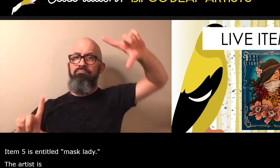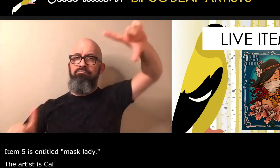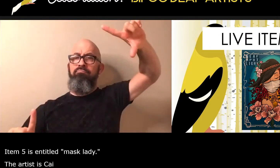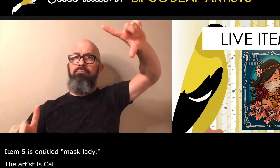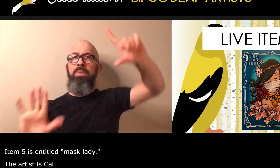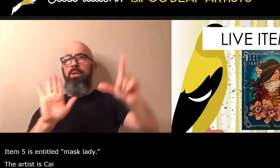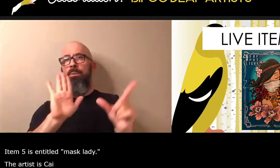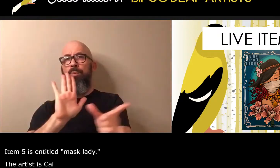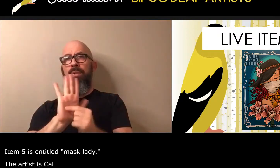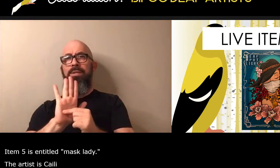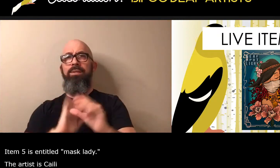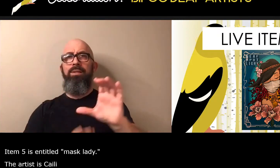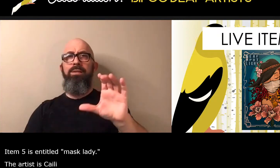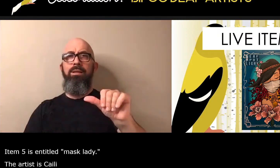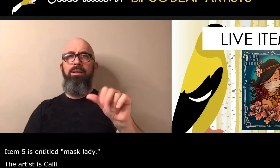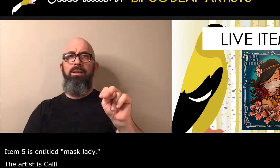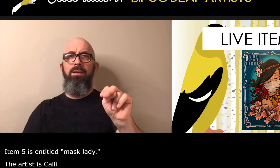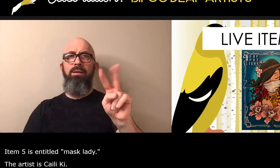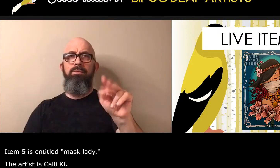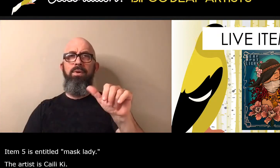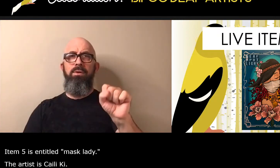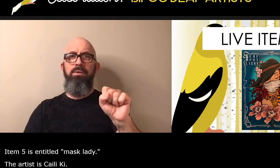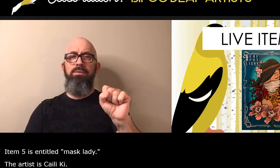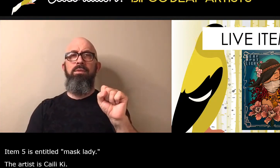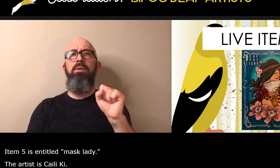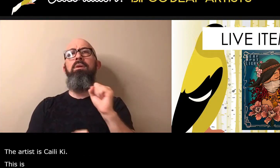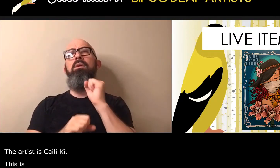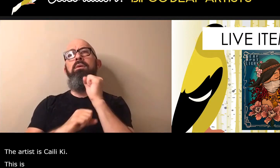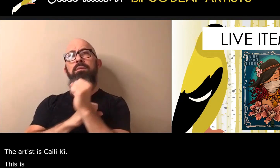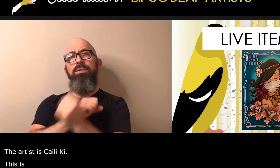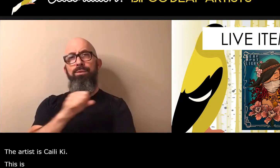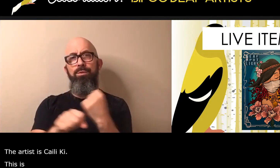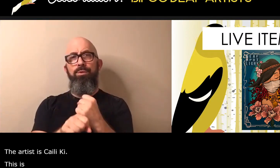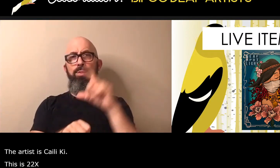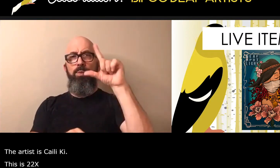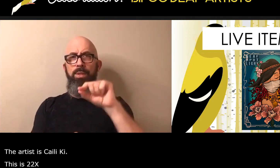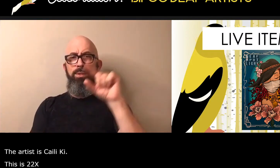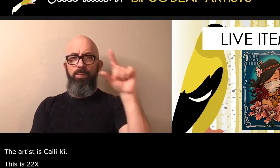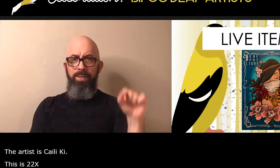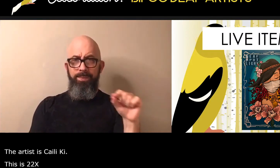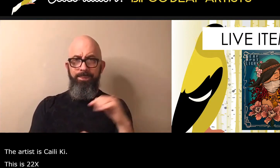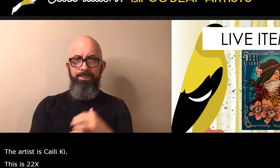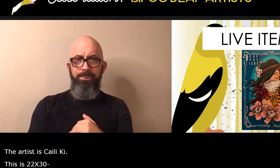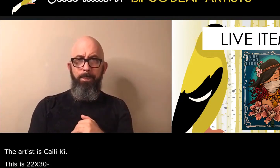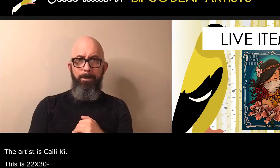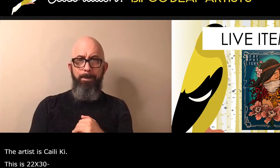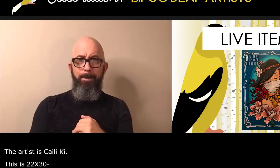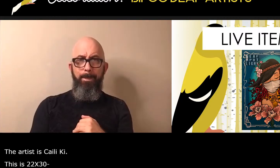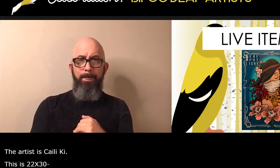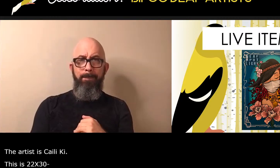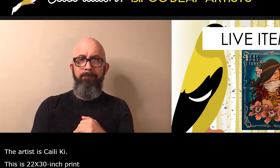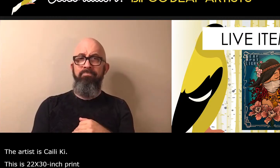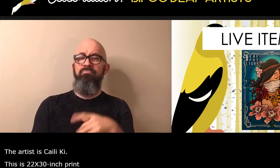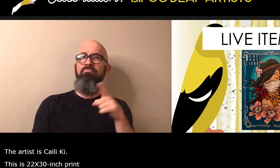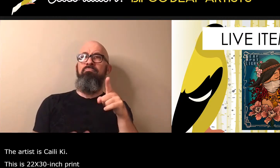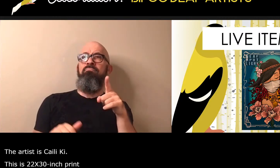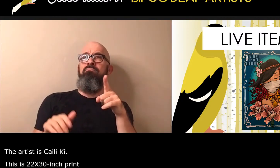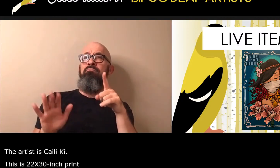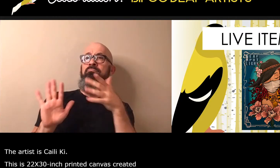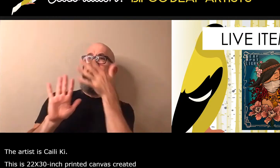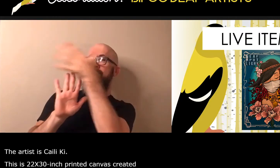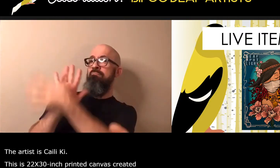This is 22 by 30 inch printed canvas created in